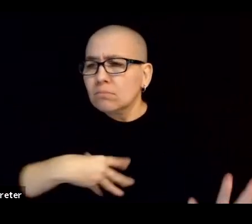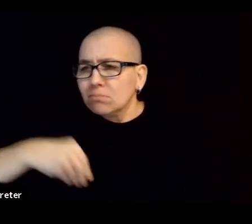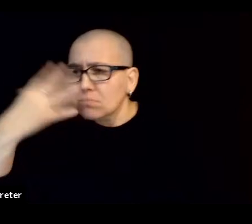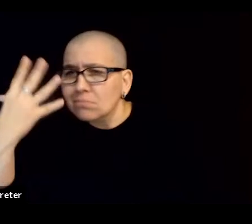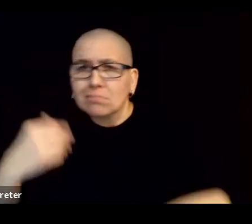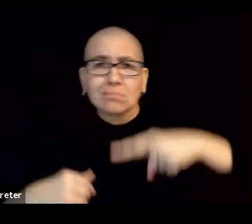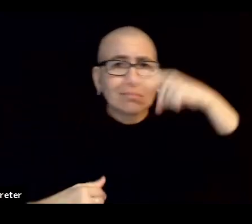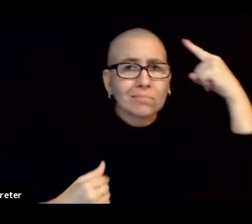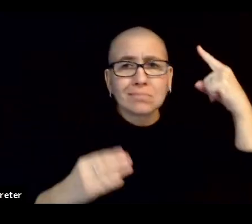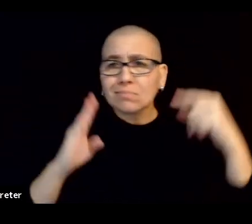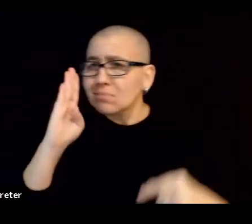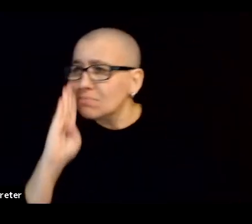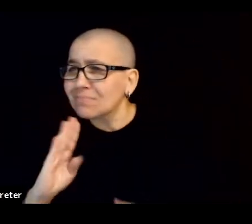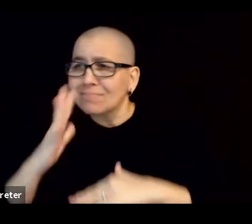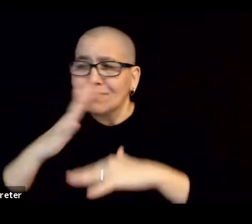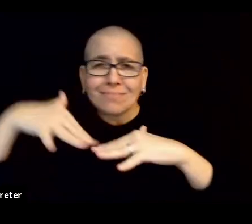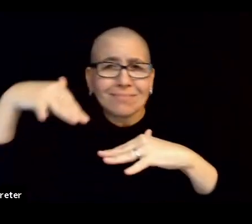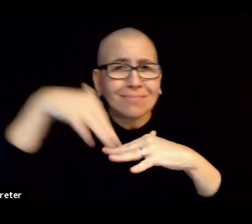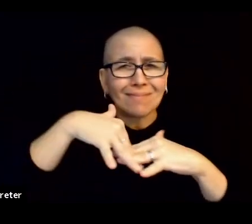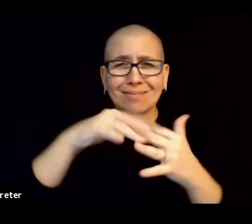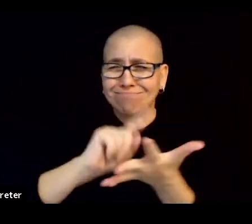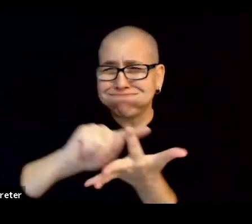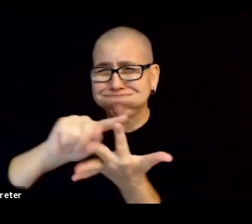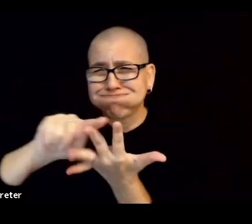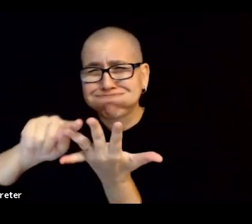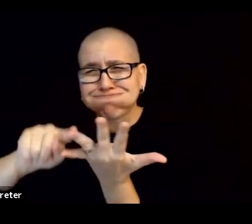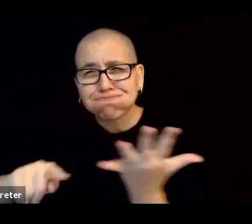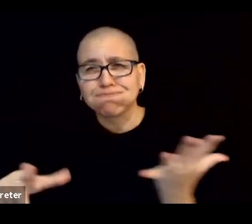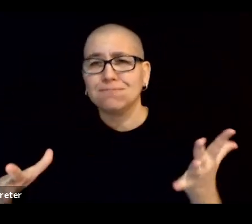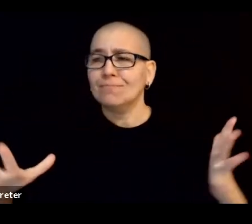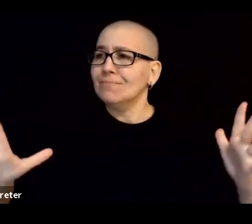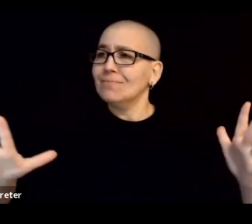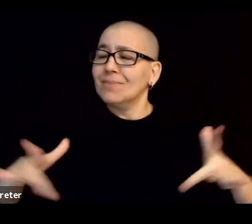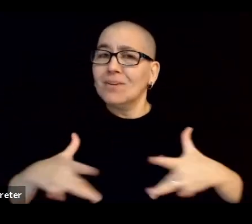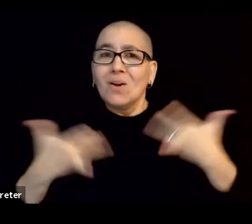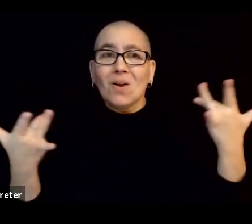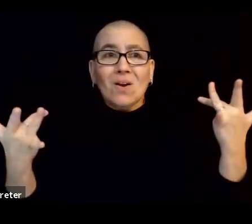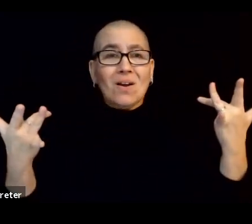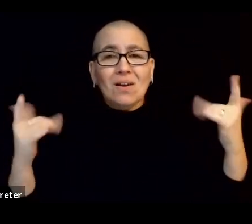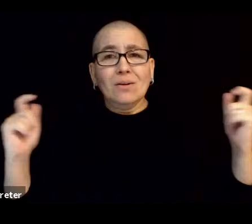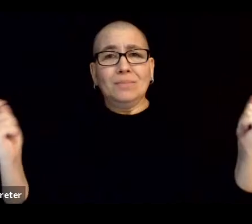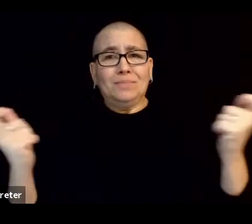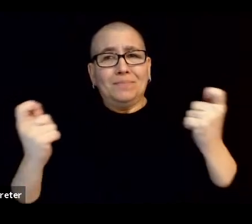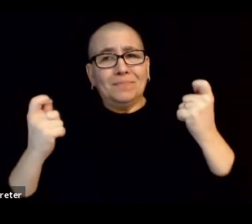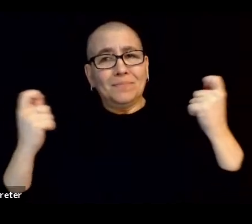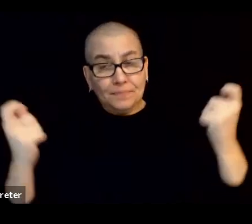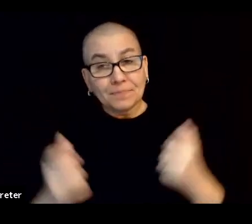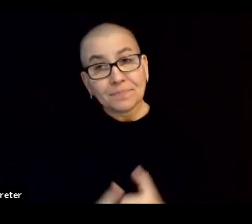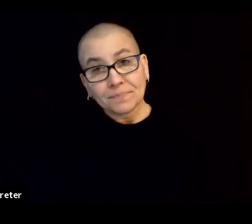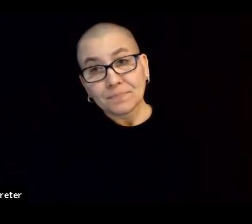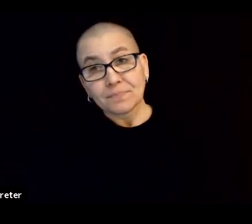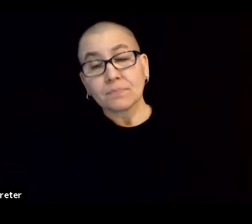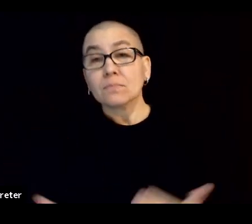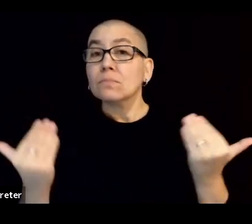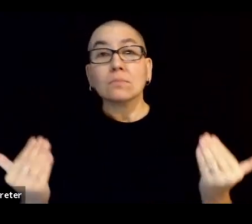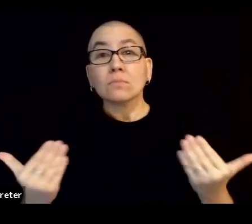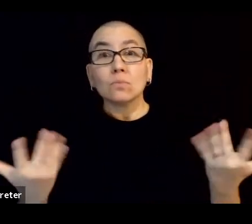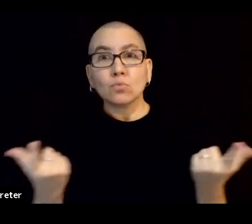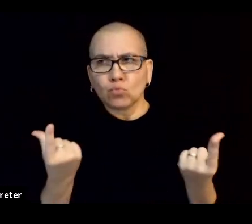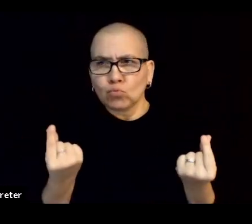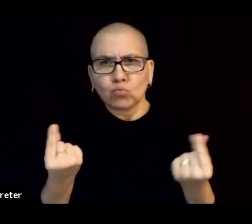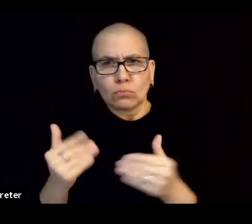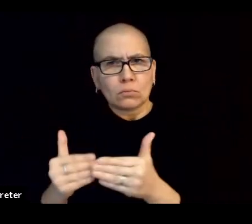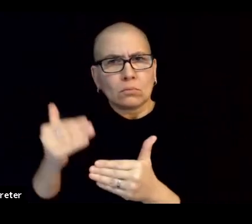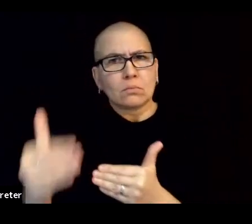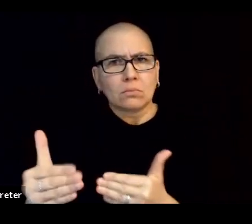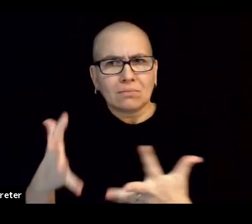they do. Today, we want to talk a little bit about next steps in our battle against COVID-19. Over the